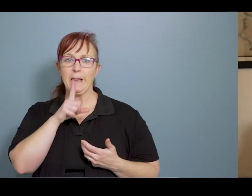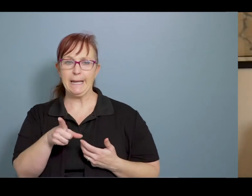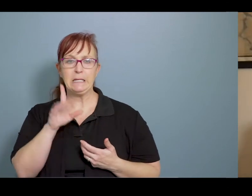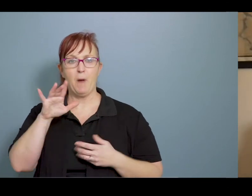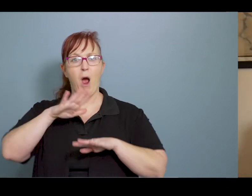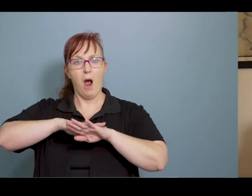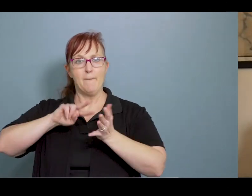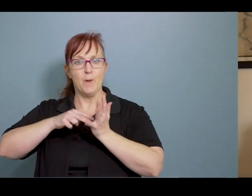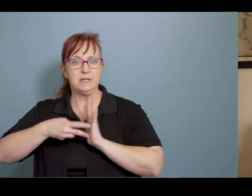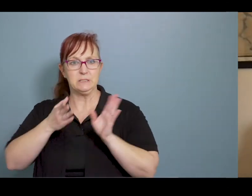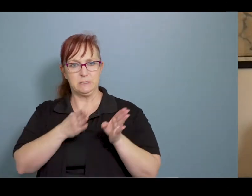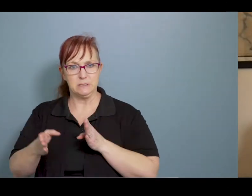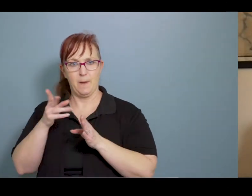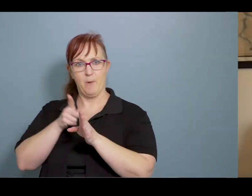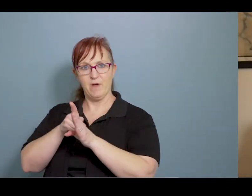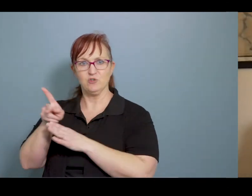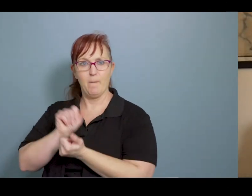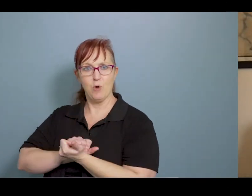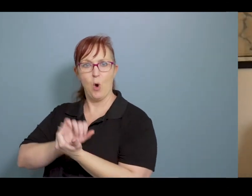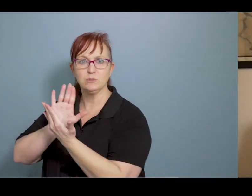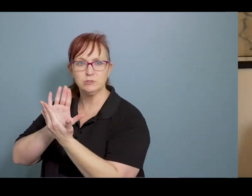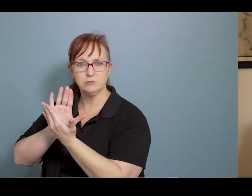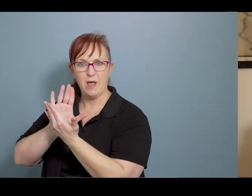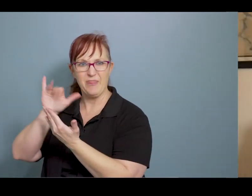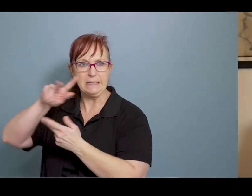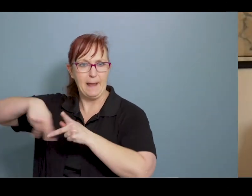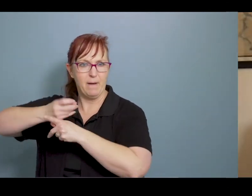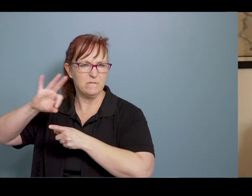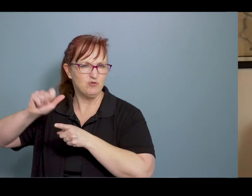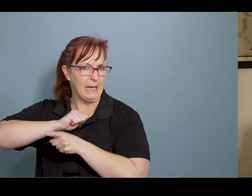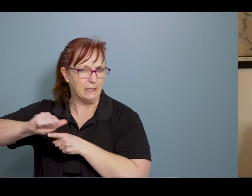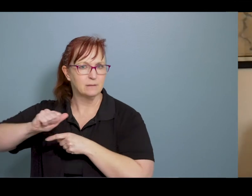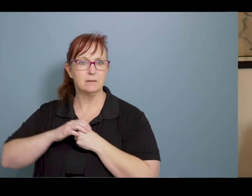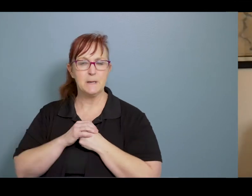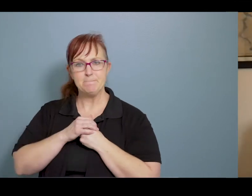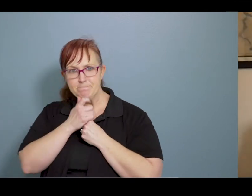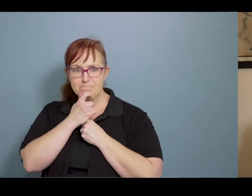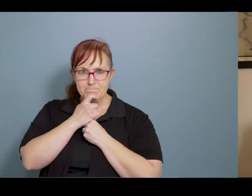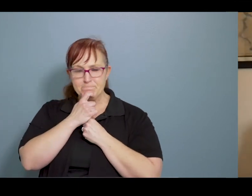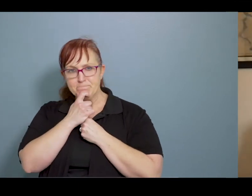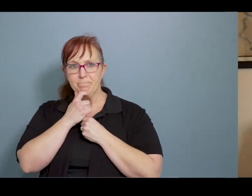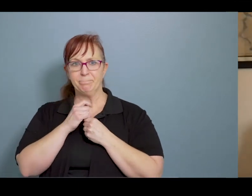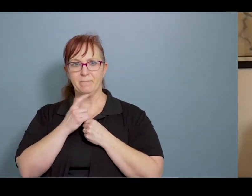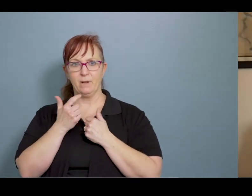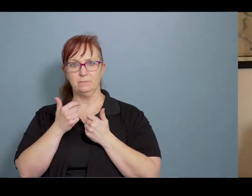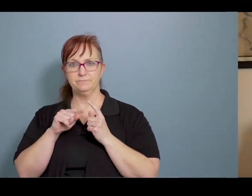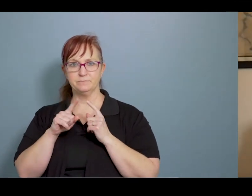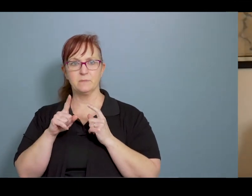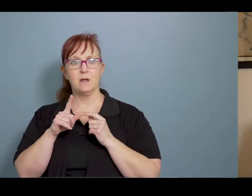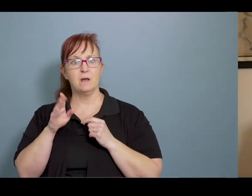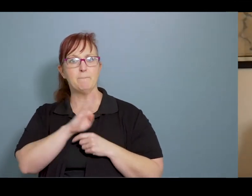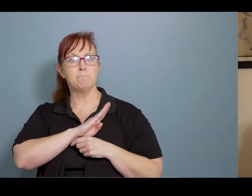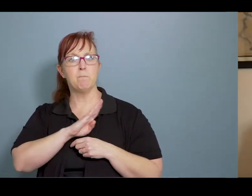very purposeful and professional approach, that let's take a look at that with the changeover in membership of the